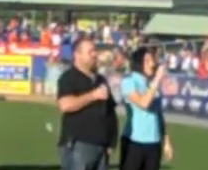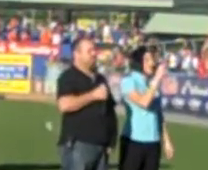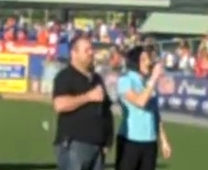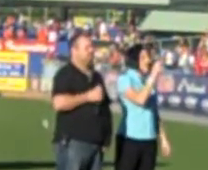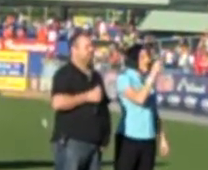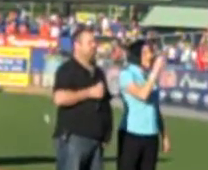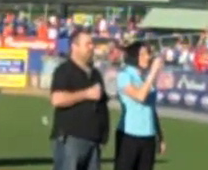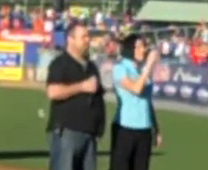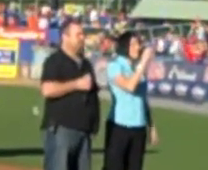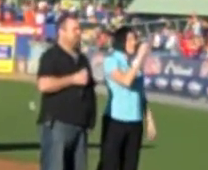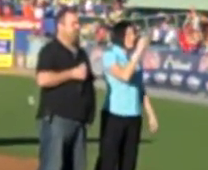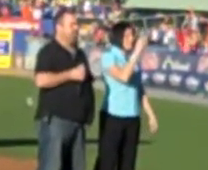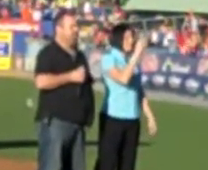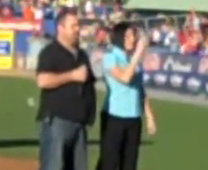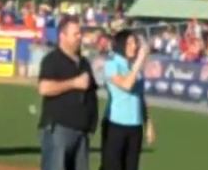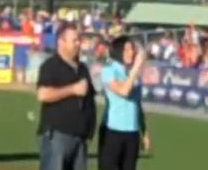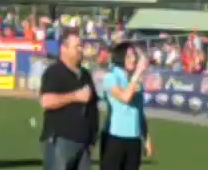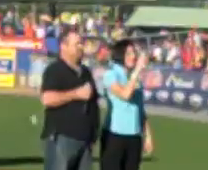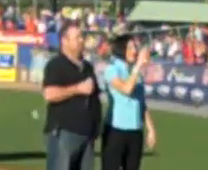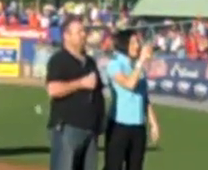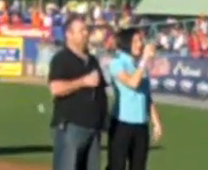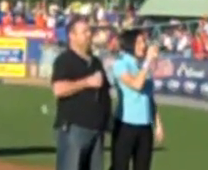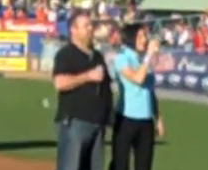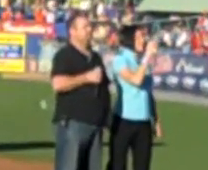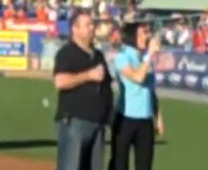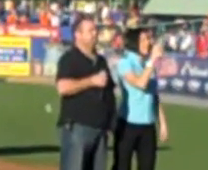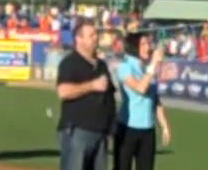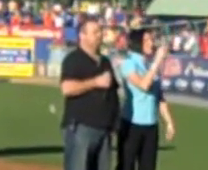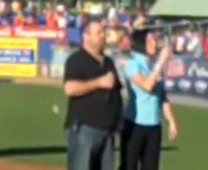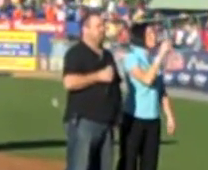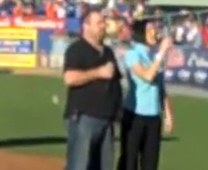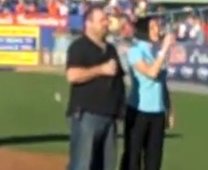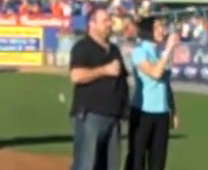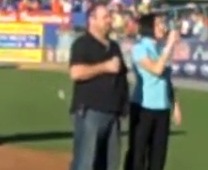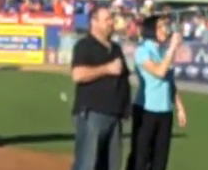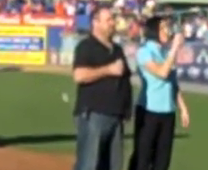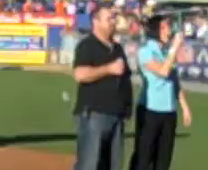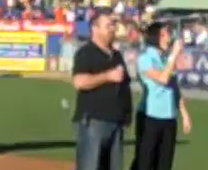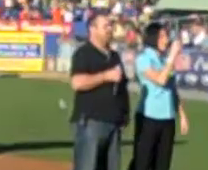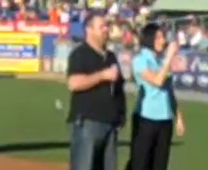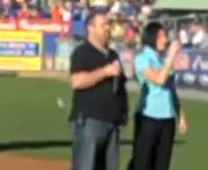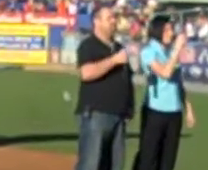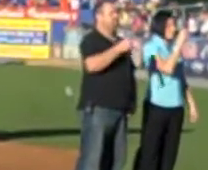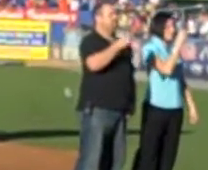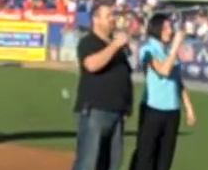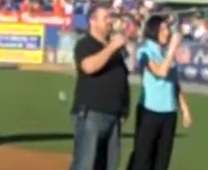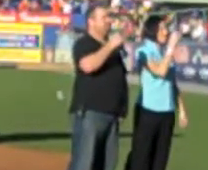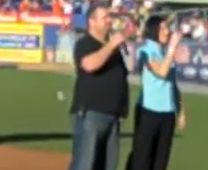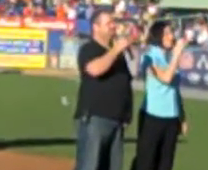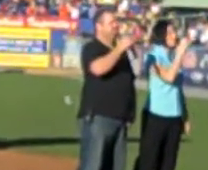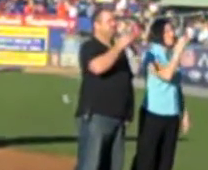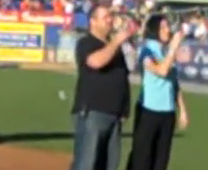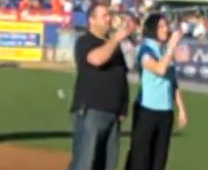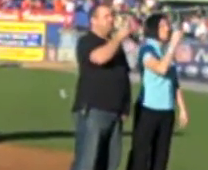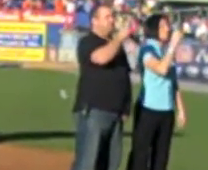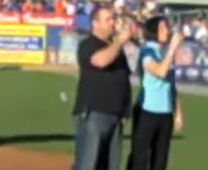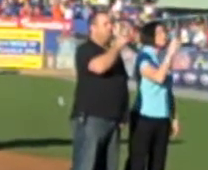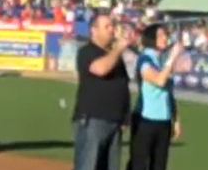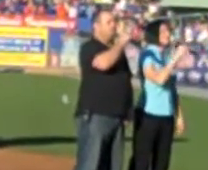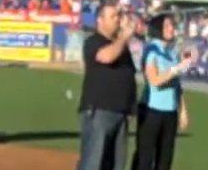God bless America, my home sweet home. Oh,